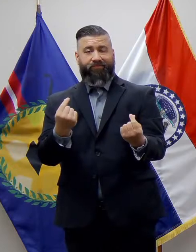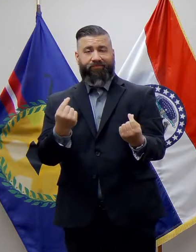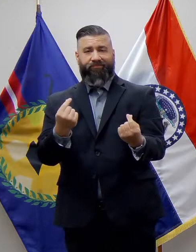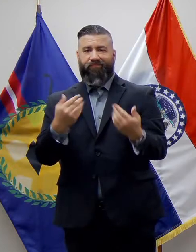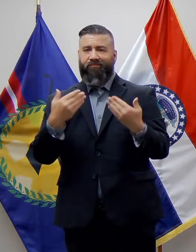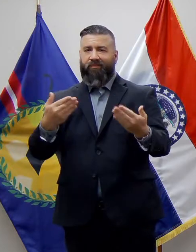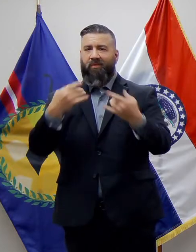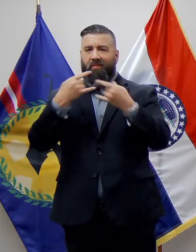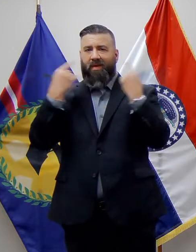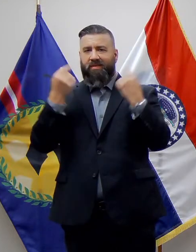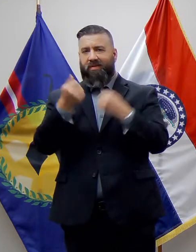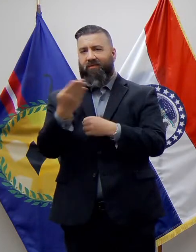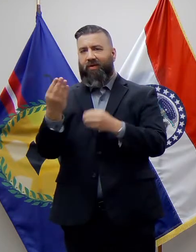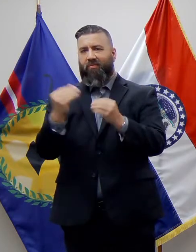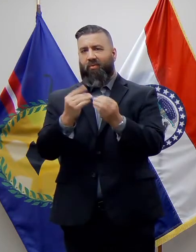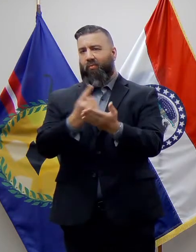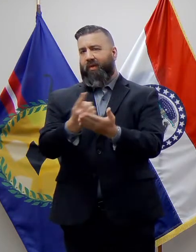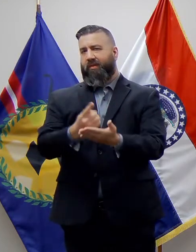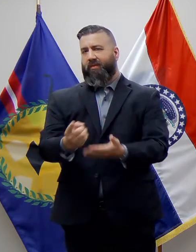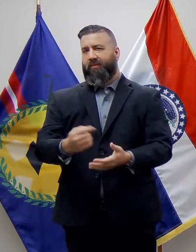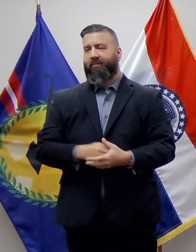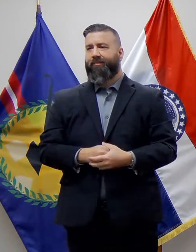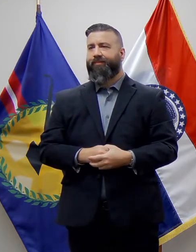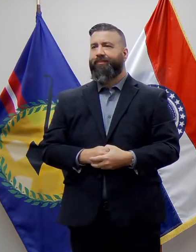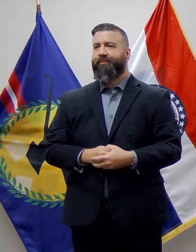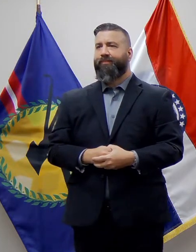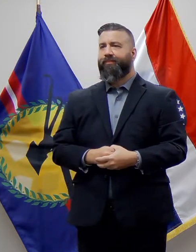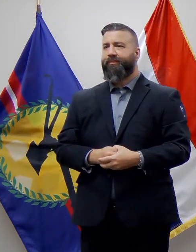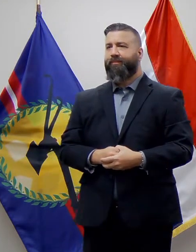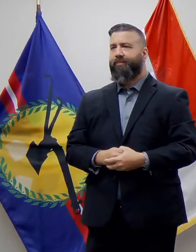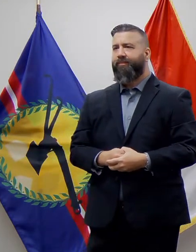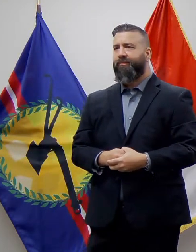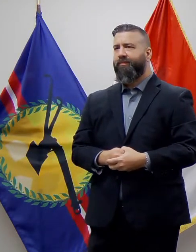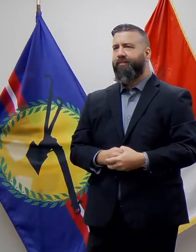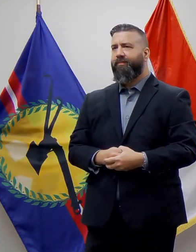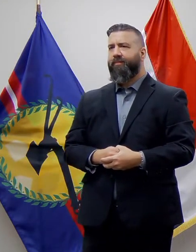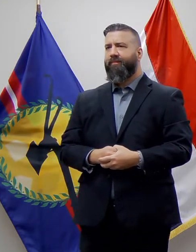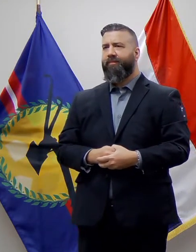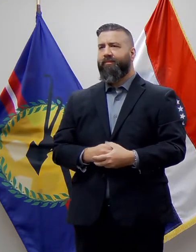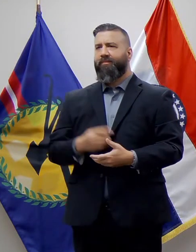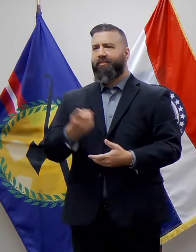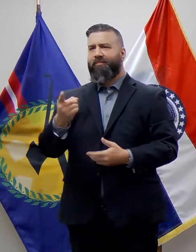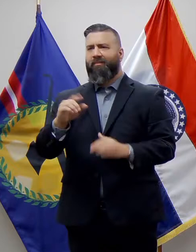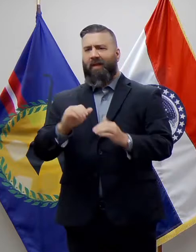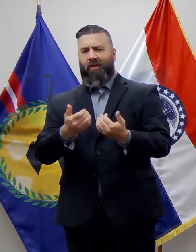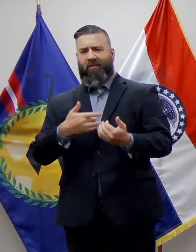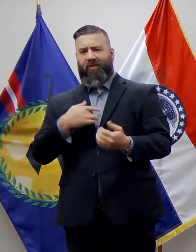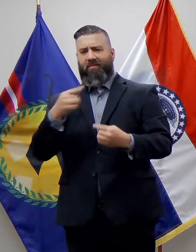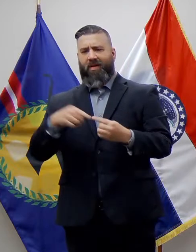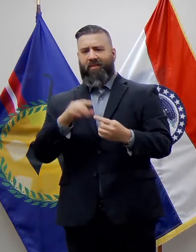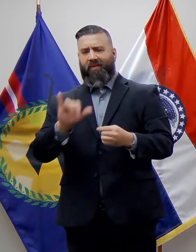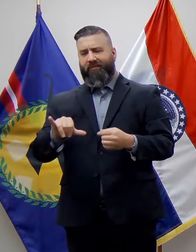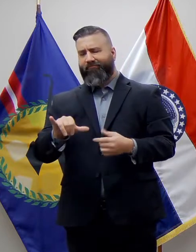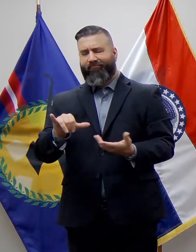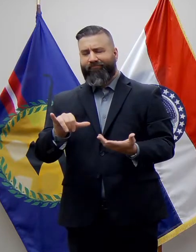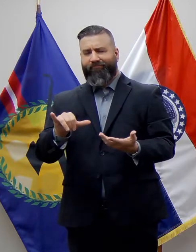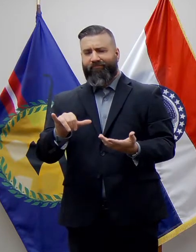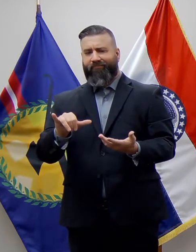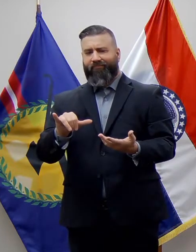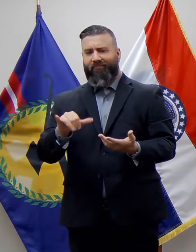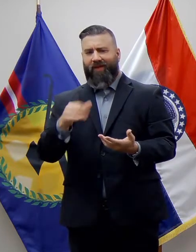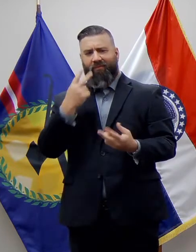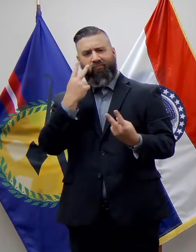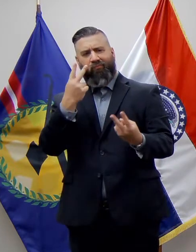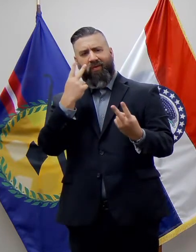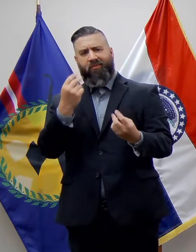few more weeks. How are you feeling about all of this? I mean, I've stood here in these meetings for months now, watching you go to bat for a mask, and how are you feeling about